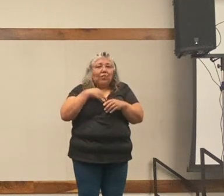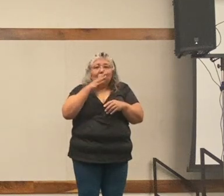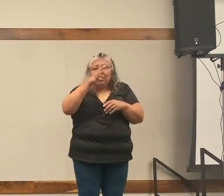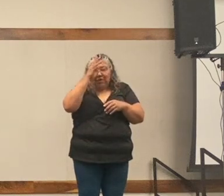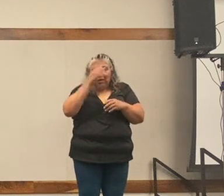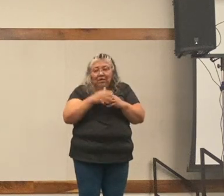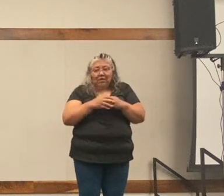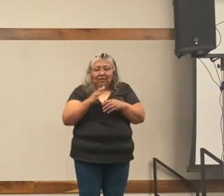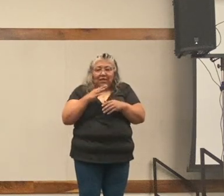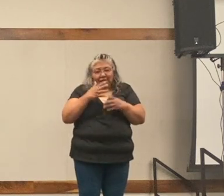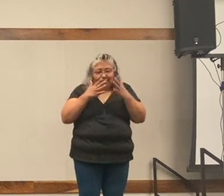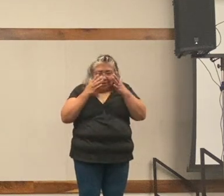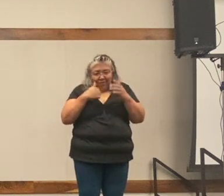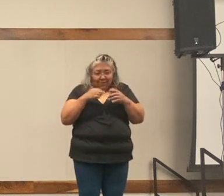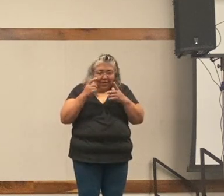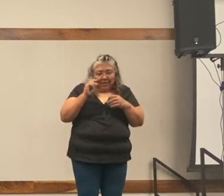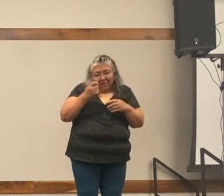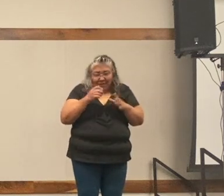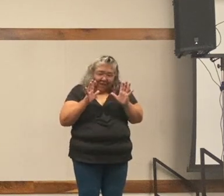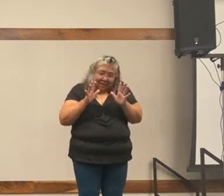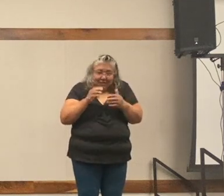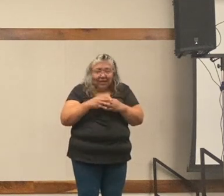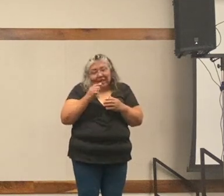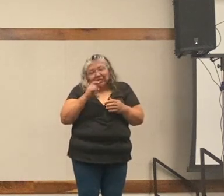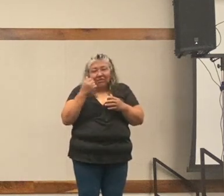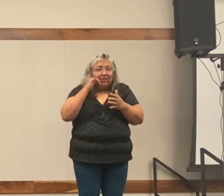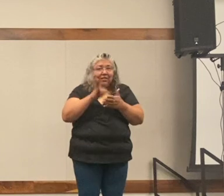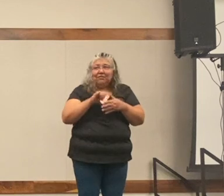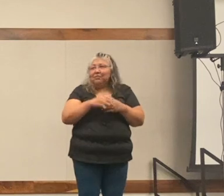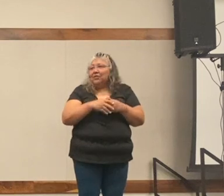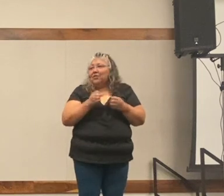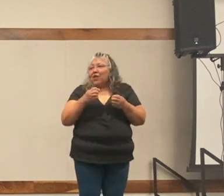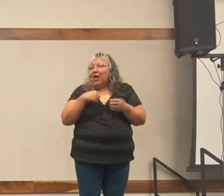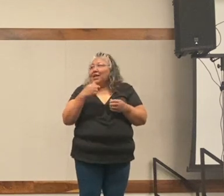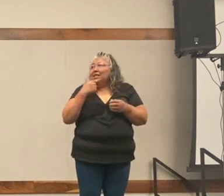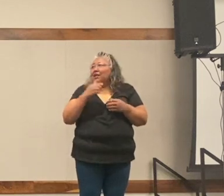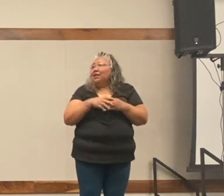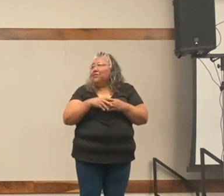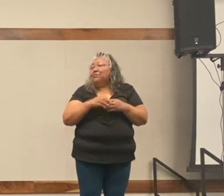know, they kind of embarrassed me a little bit. I just got to go. And so I said,